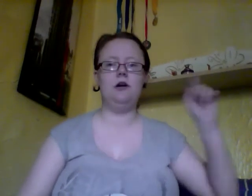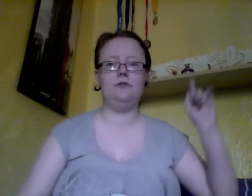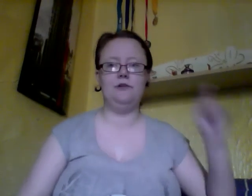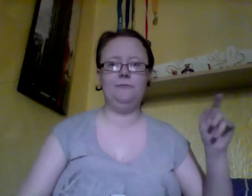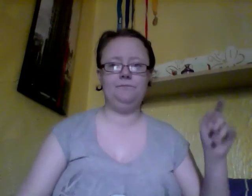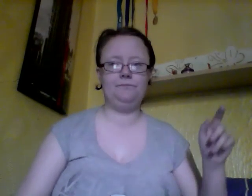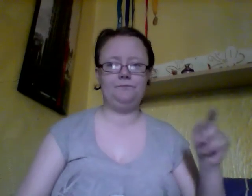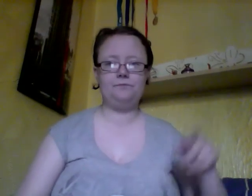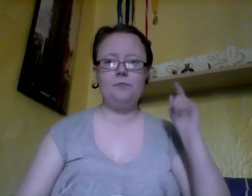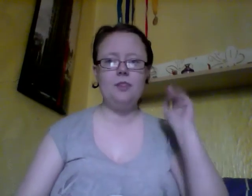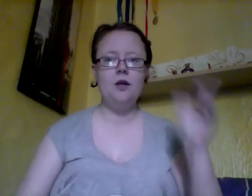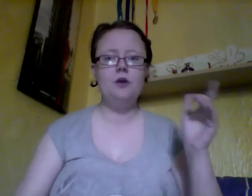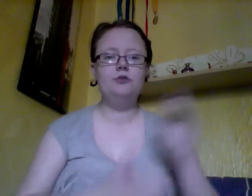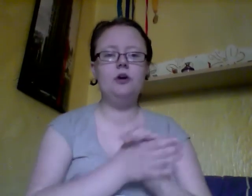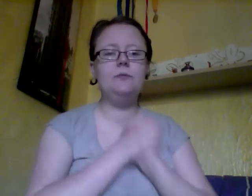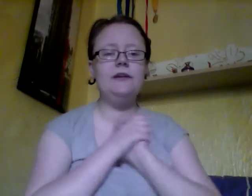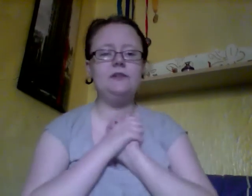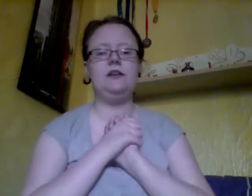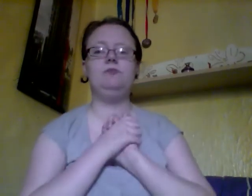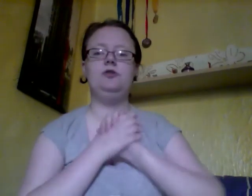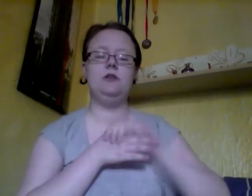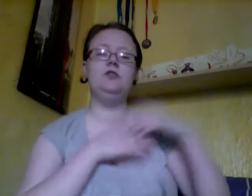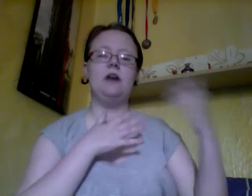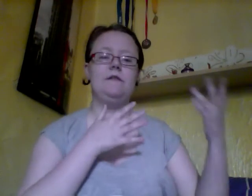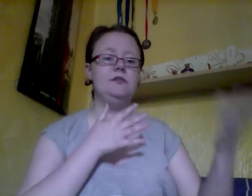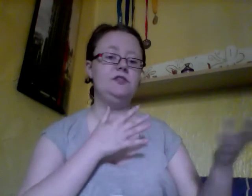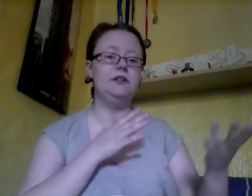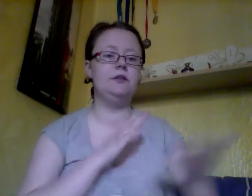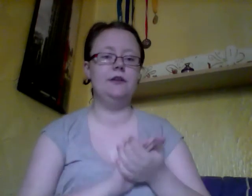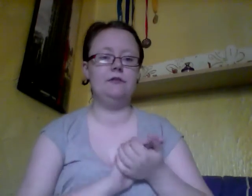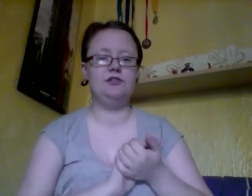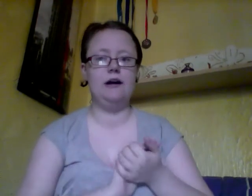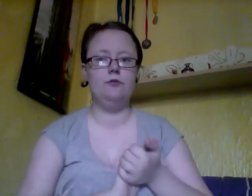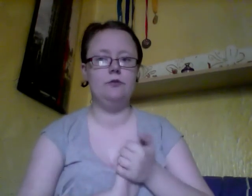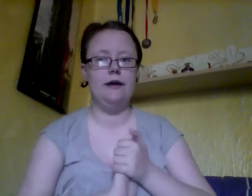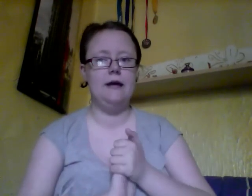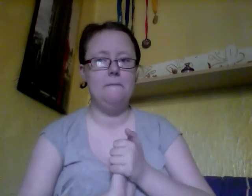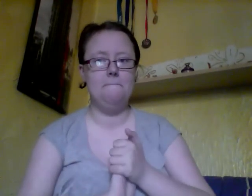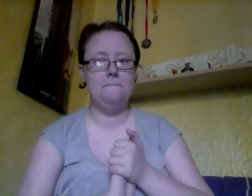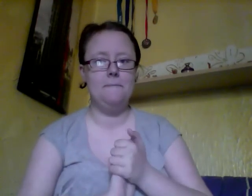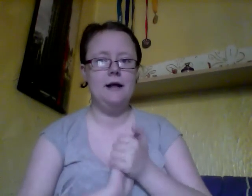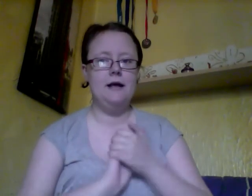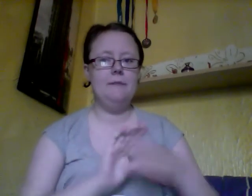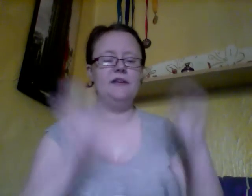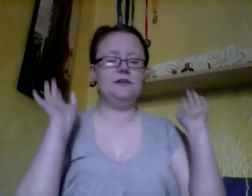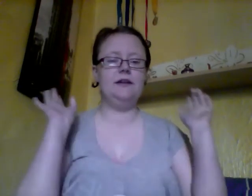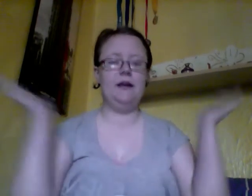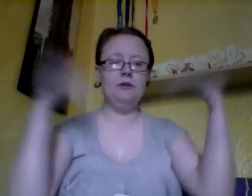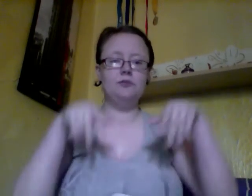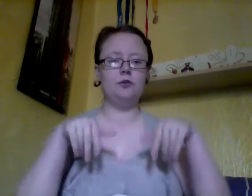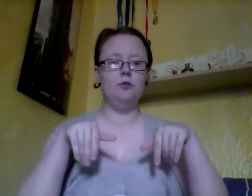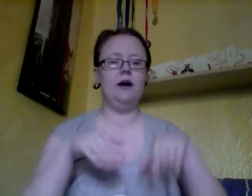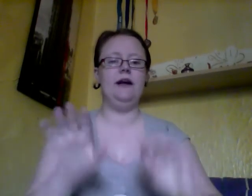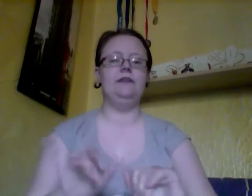Autofill? So I'll explain this game to you in case you haven't seen it on the other channel. Basically, I go into Google and I